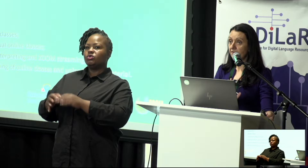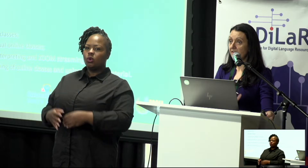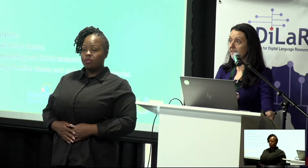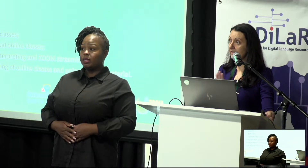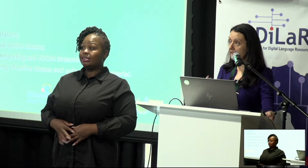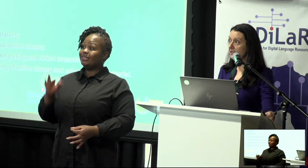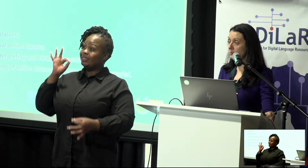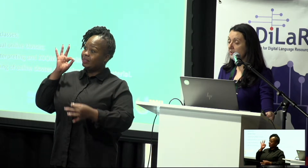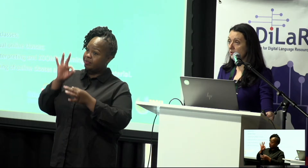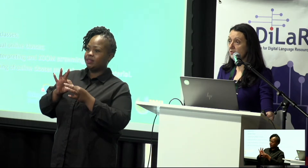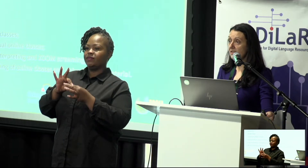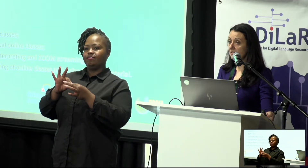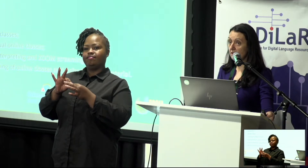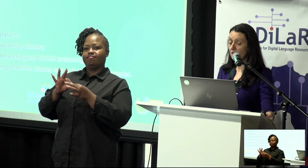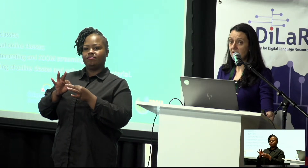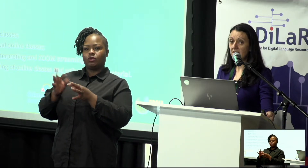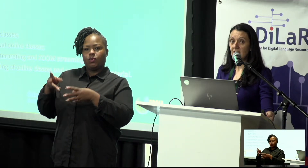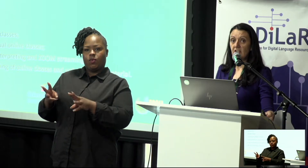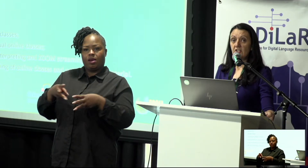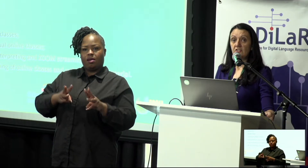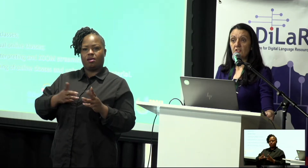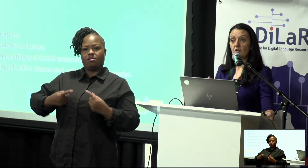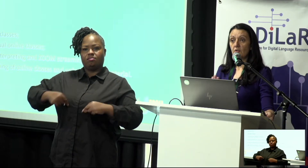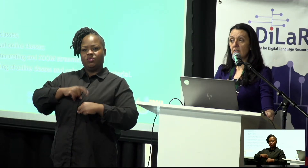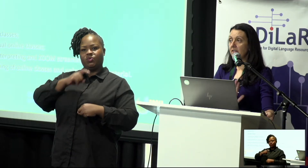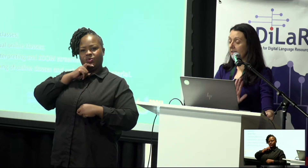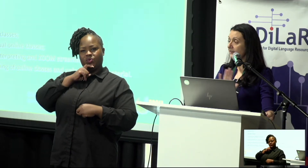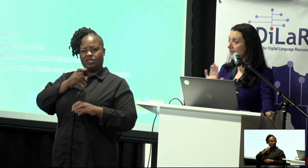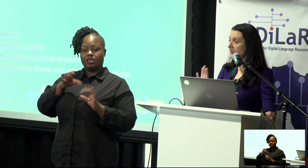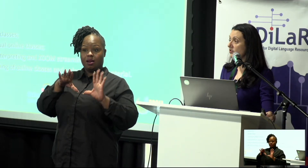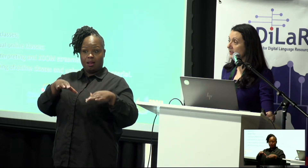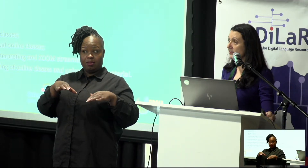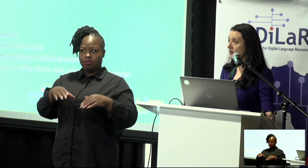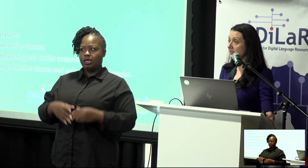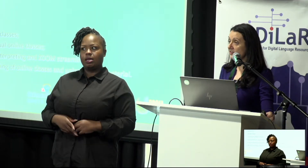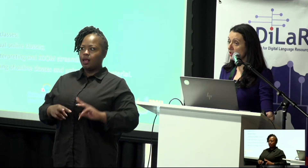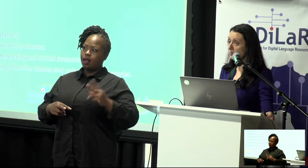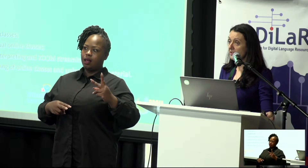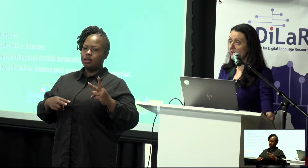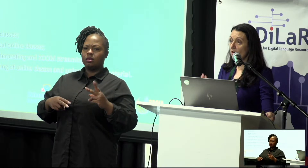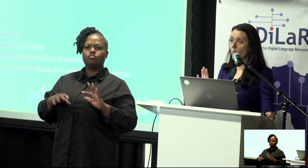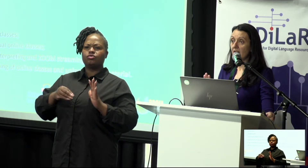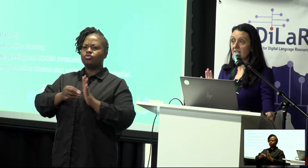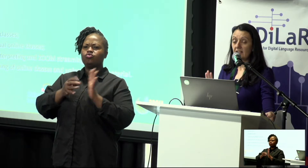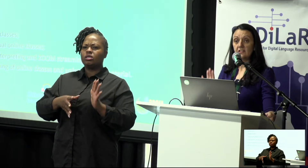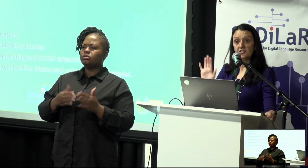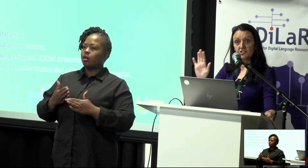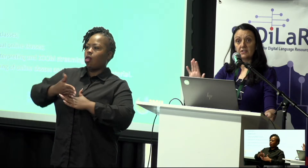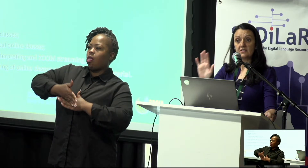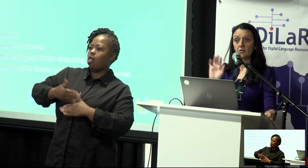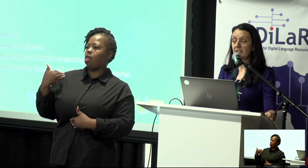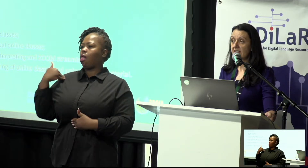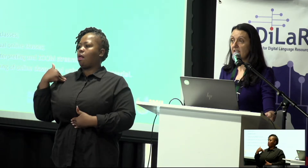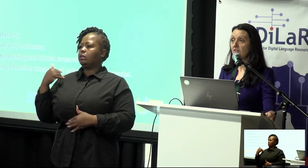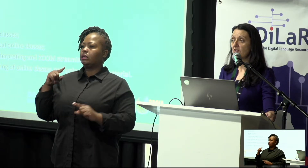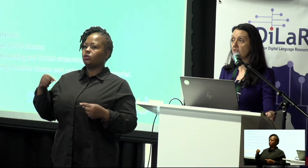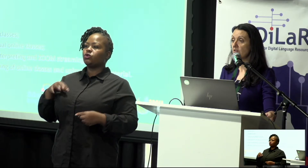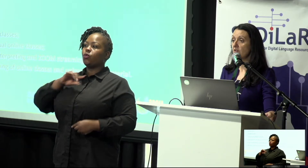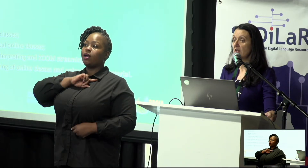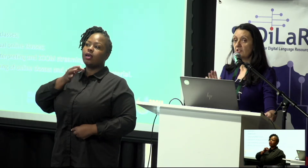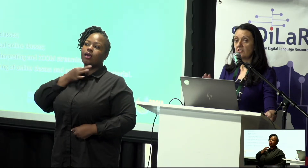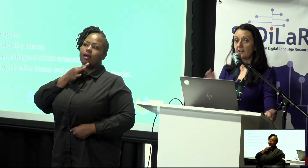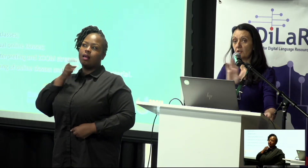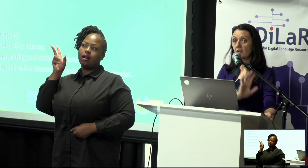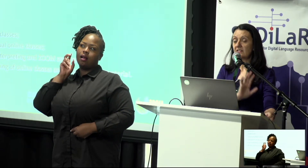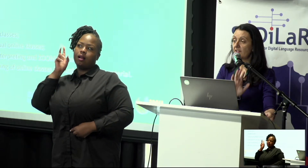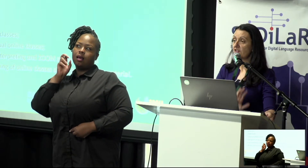very specific technique that we use in class. So none of the other students are disturbed whilst the English students are listening